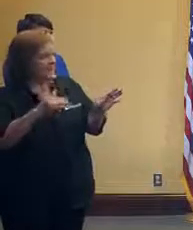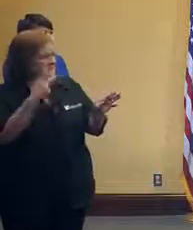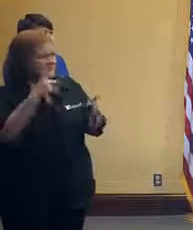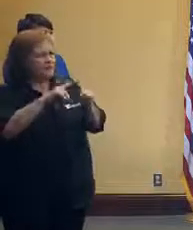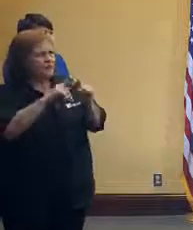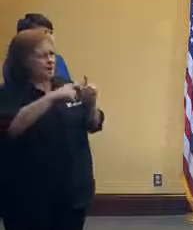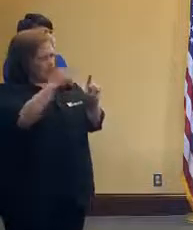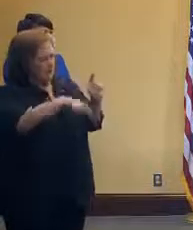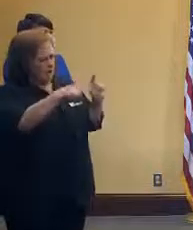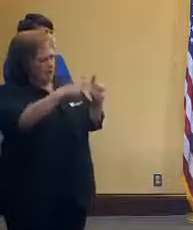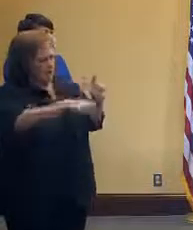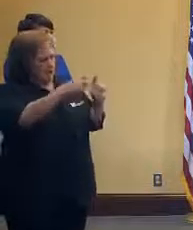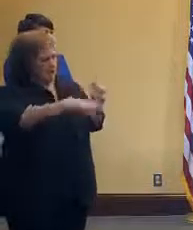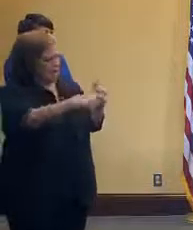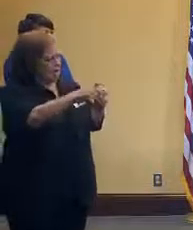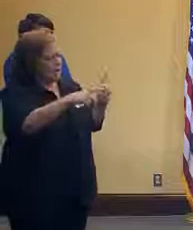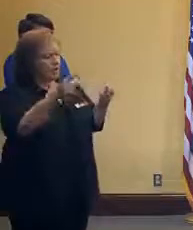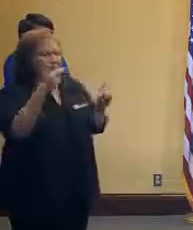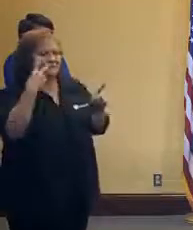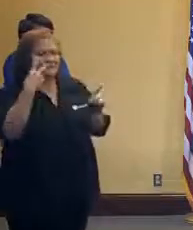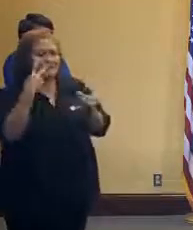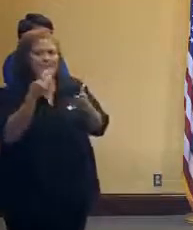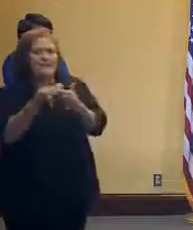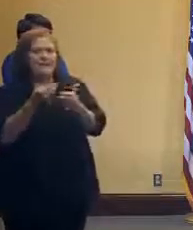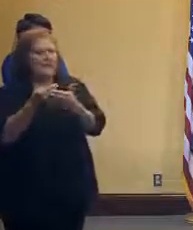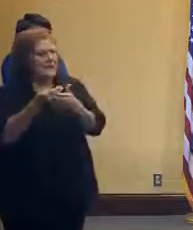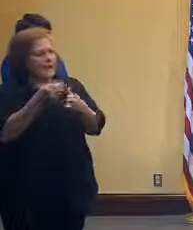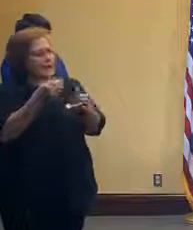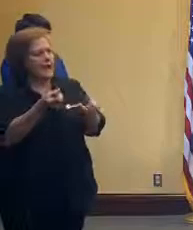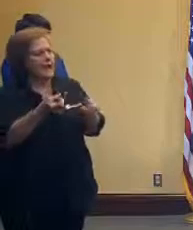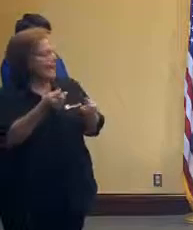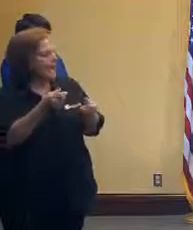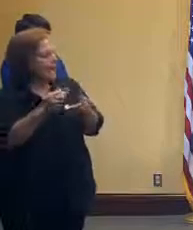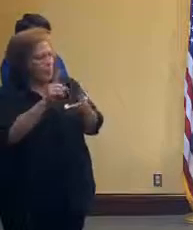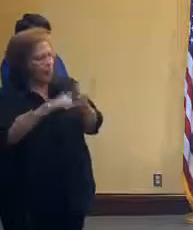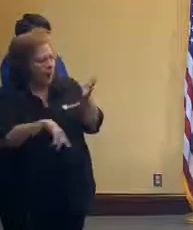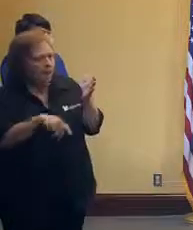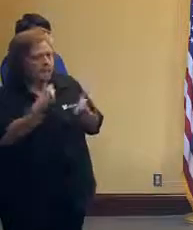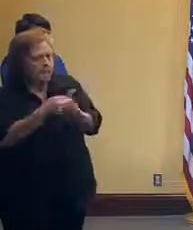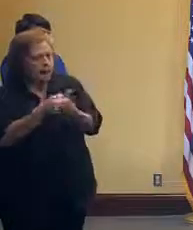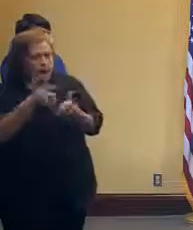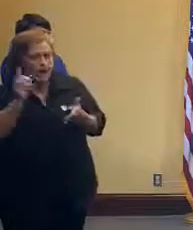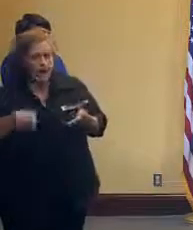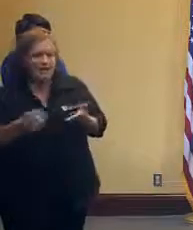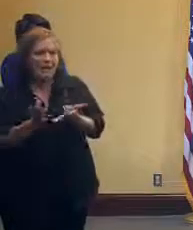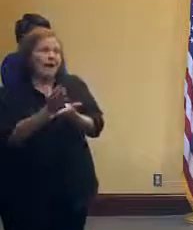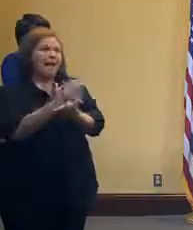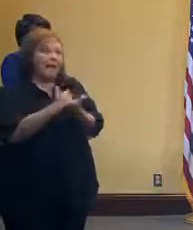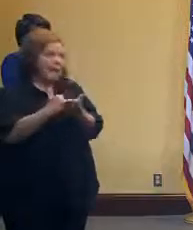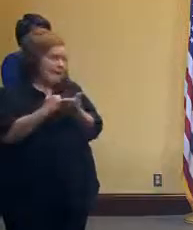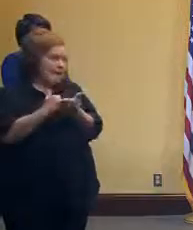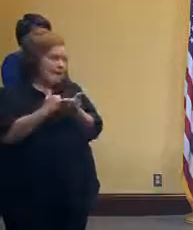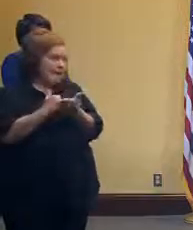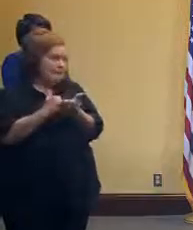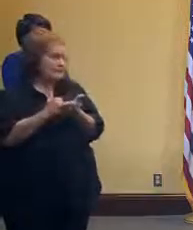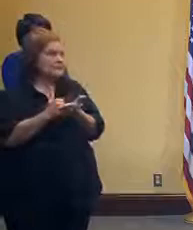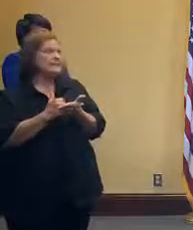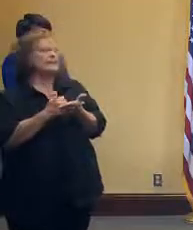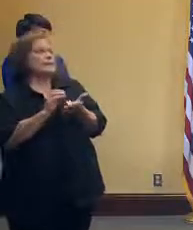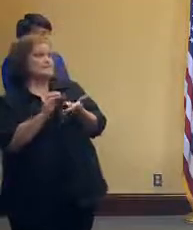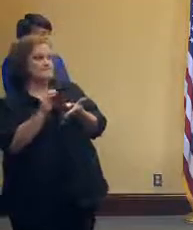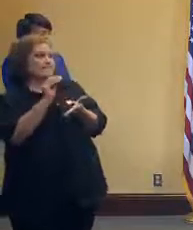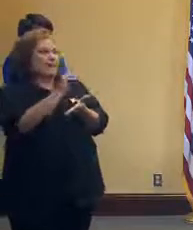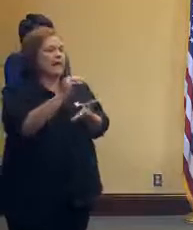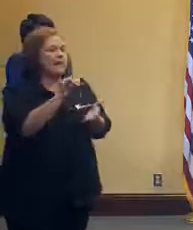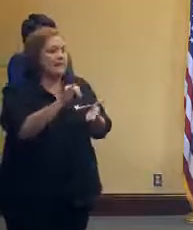able to see with each revenue stream the changes in what you have to collect moving forward and where we would be. And that helps